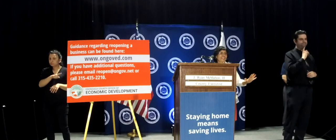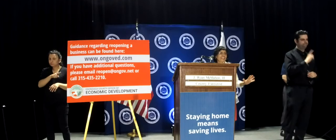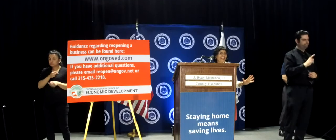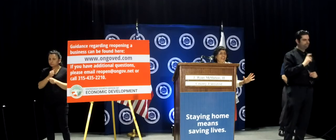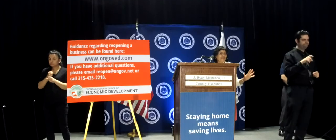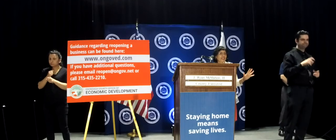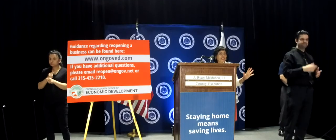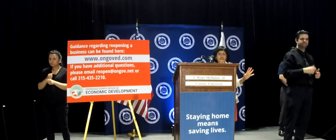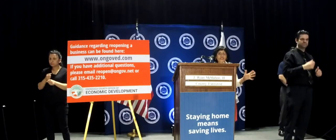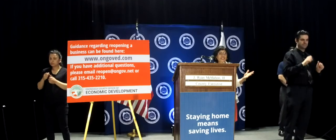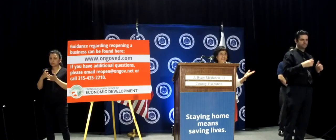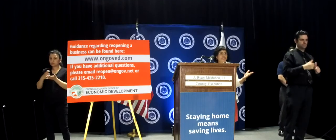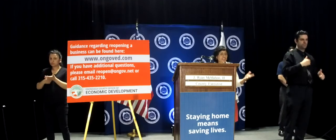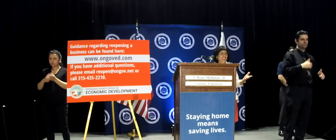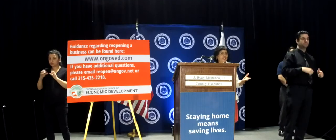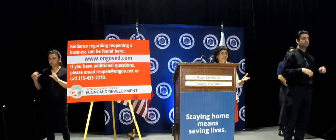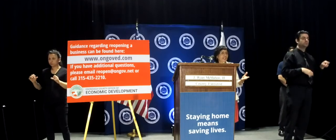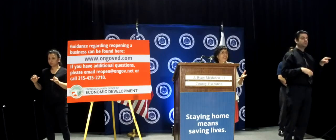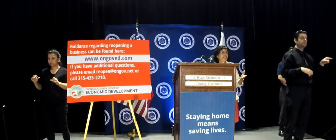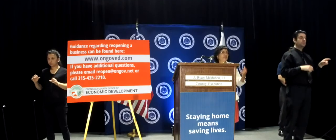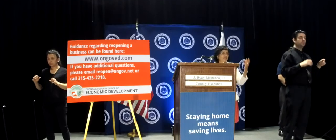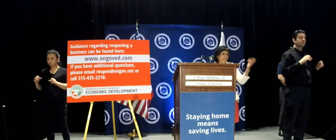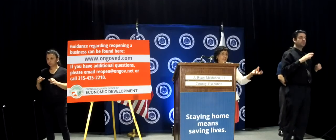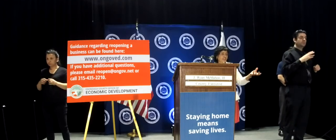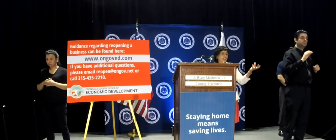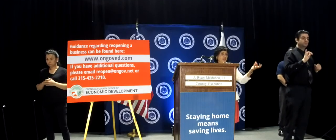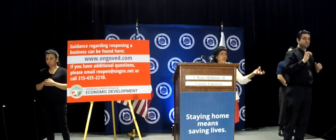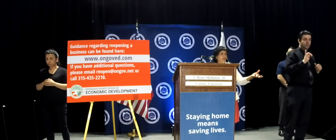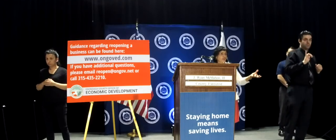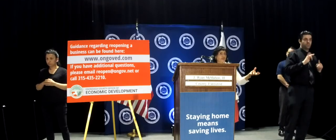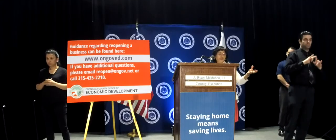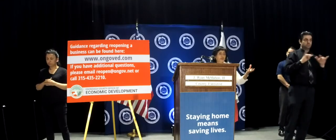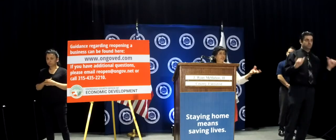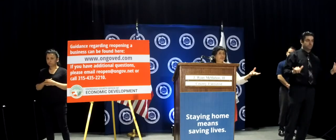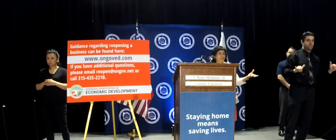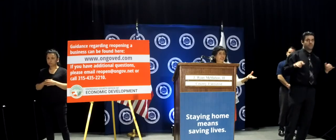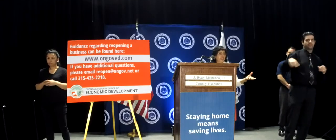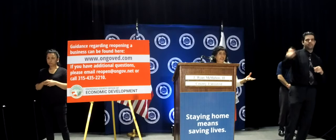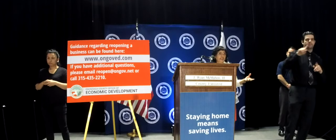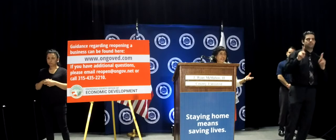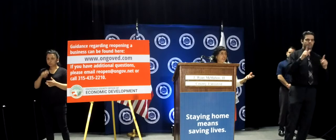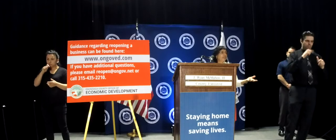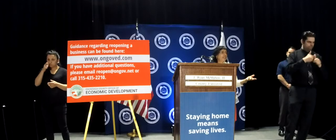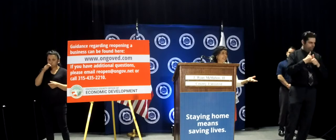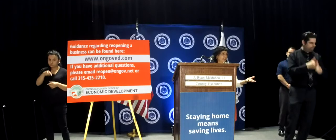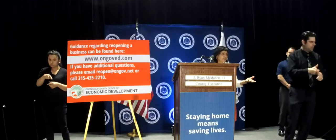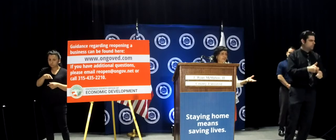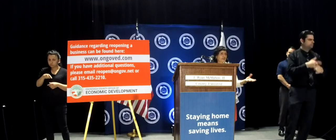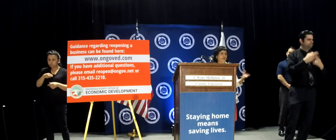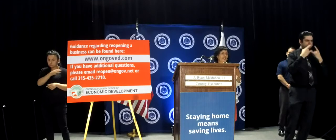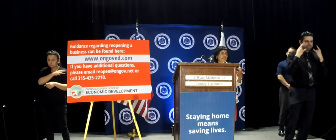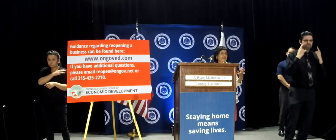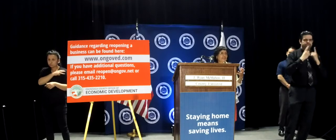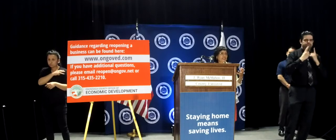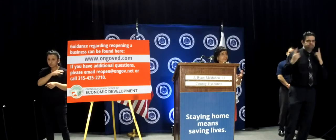good and then just feel like that's really good. And then when we test the other person for some other reason, they remain negative. So these things